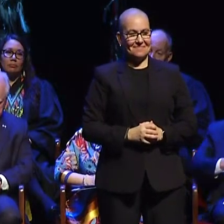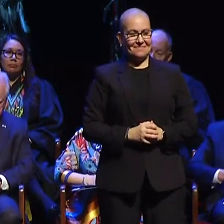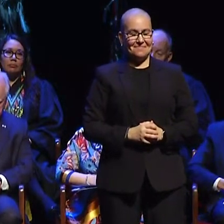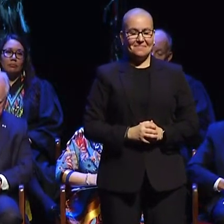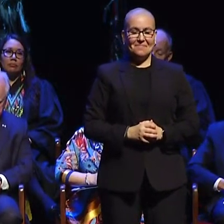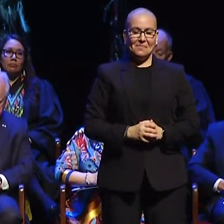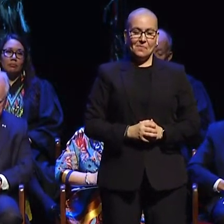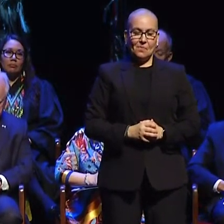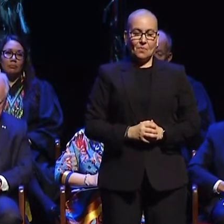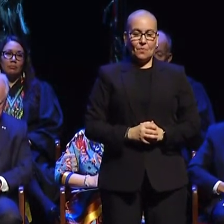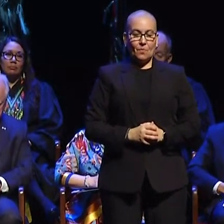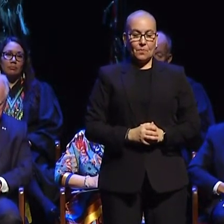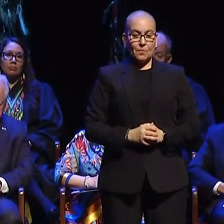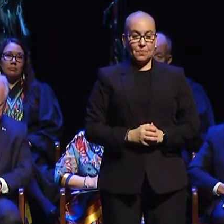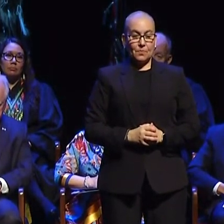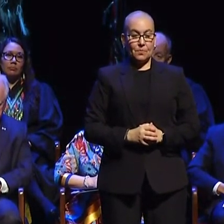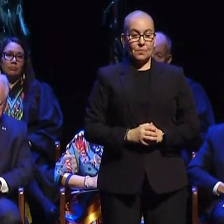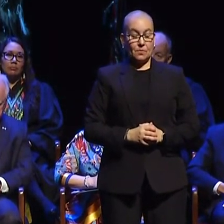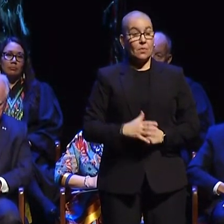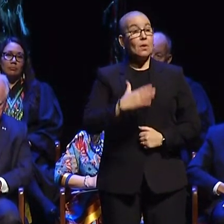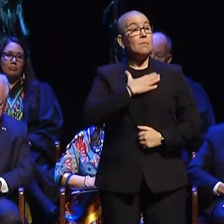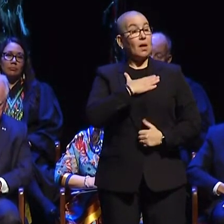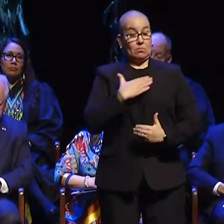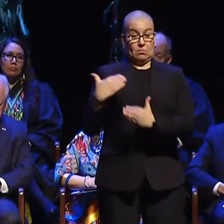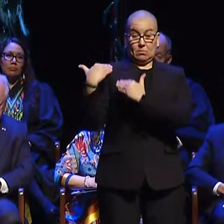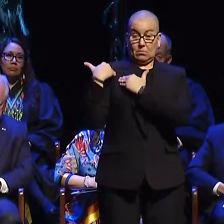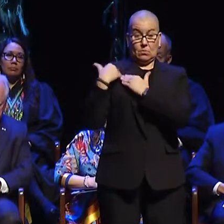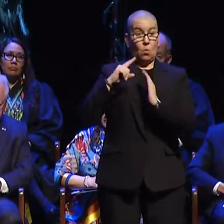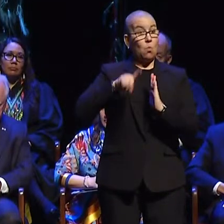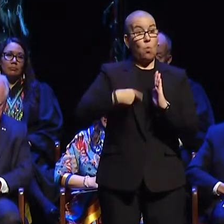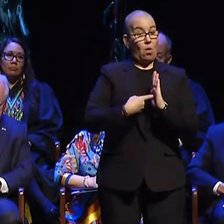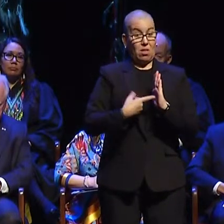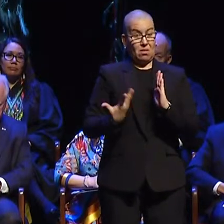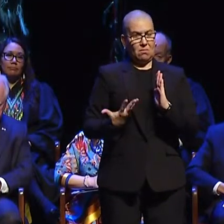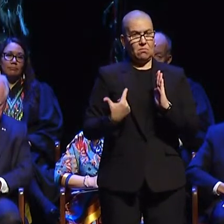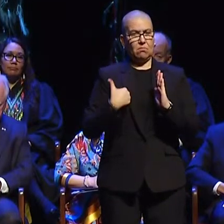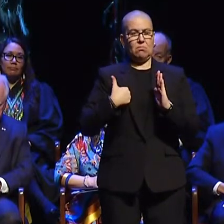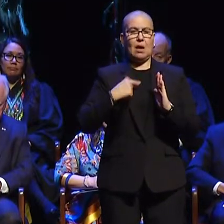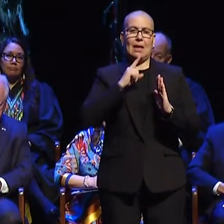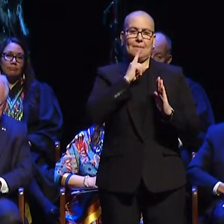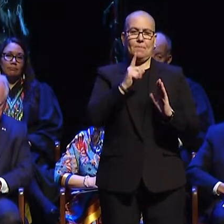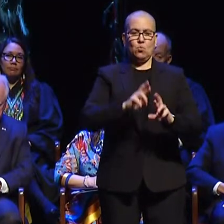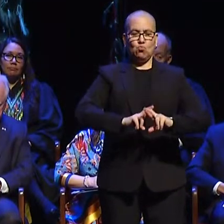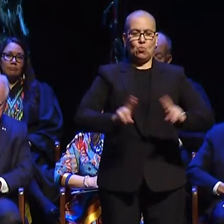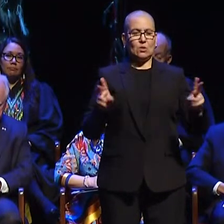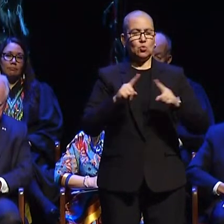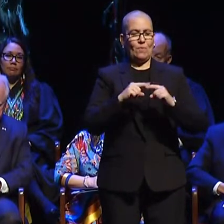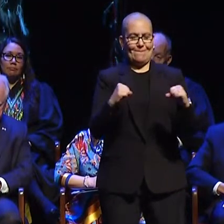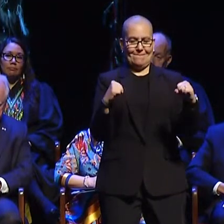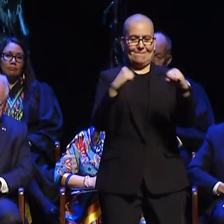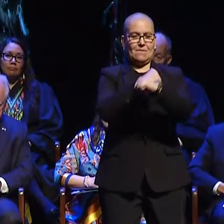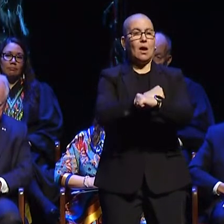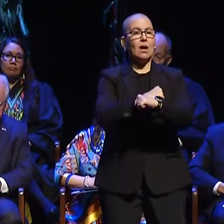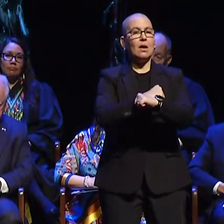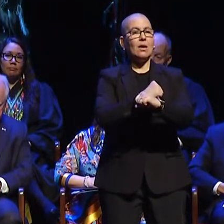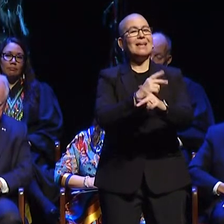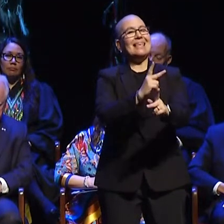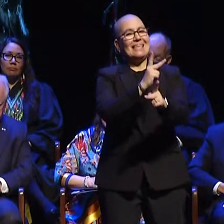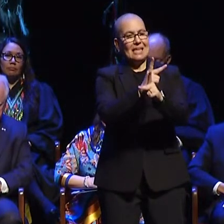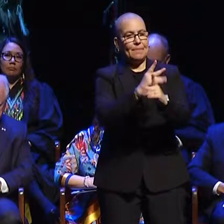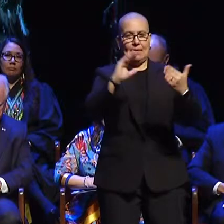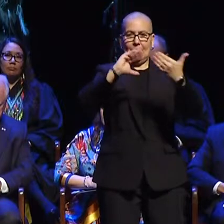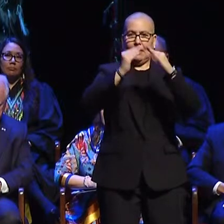Because of this call, we are ready to go upstream in our efforts to help keep communities safe. Of course, the